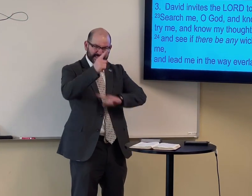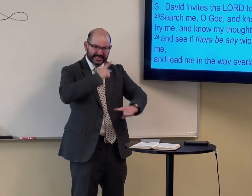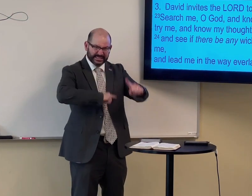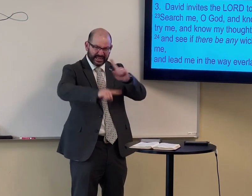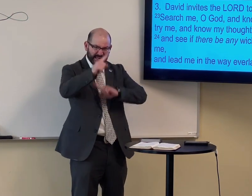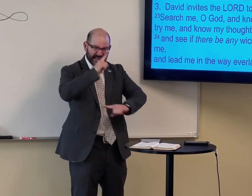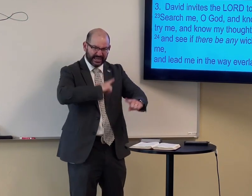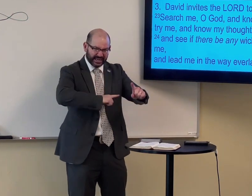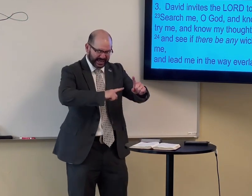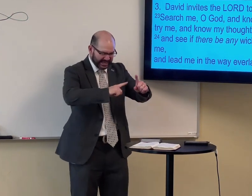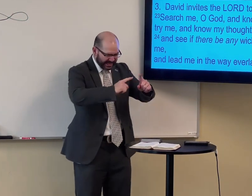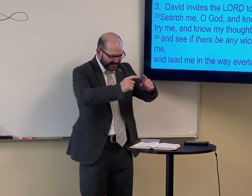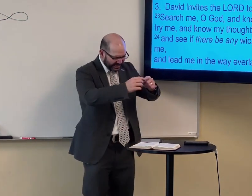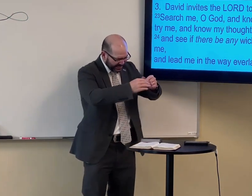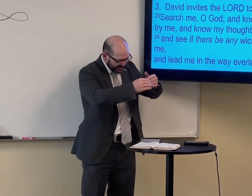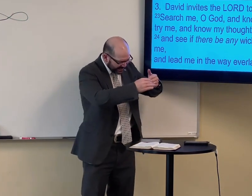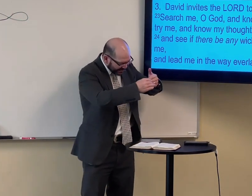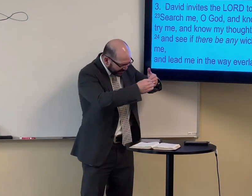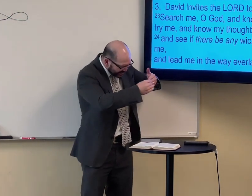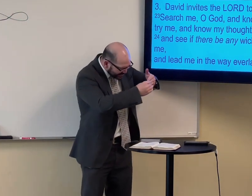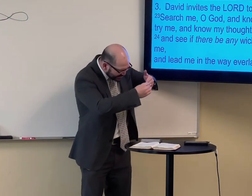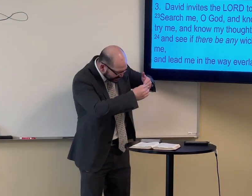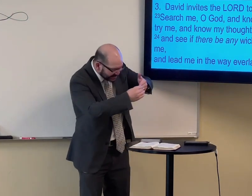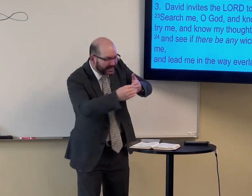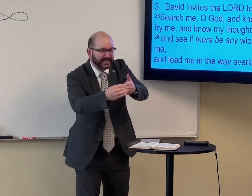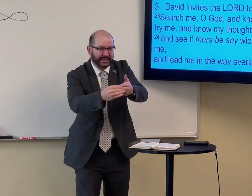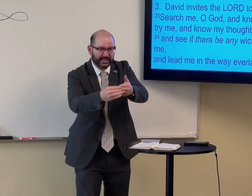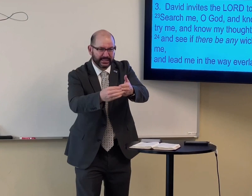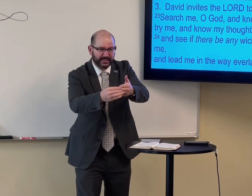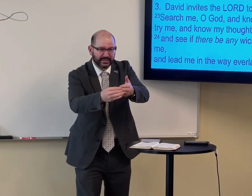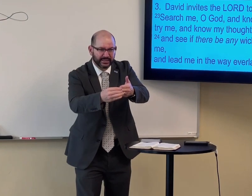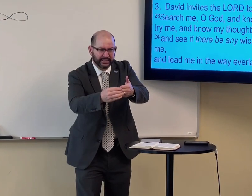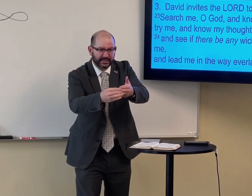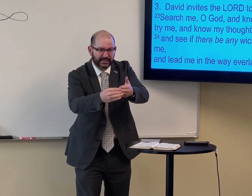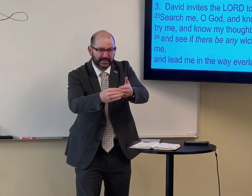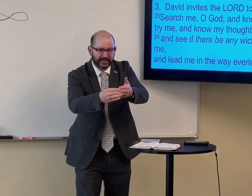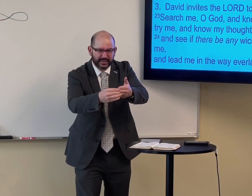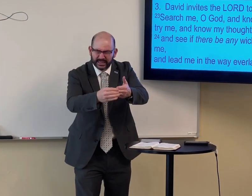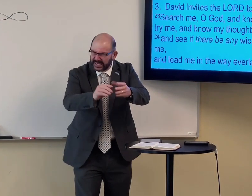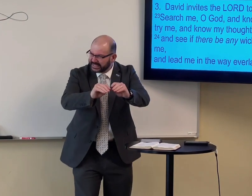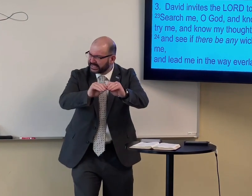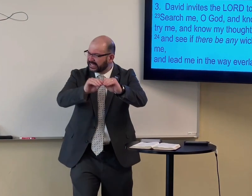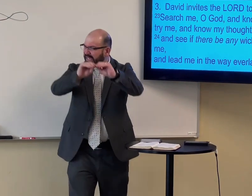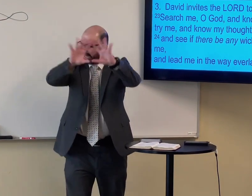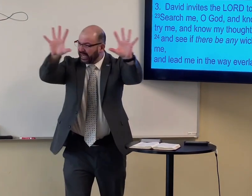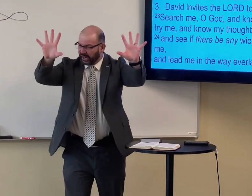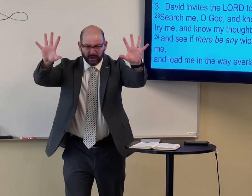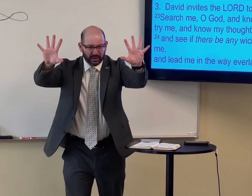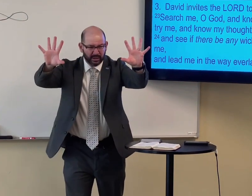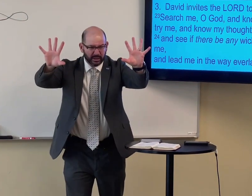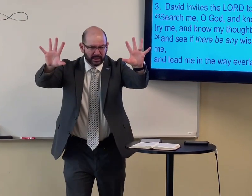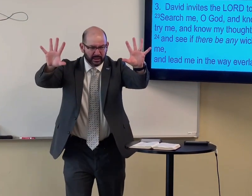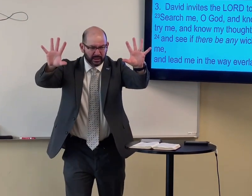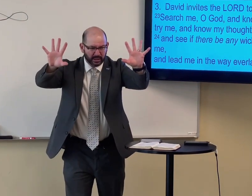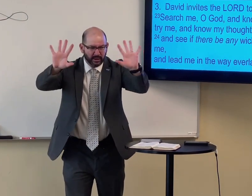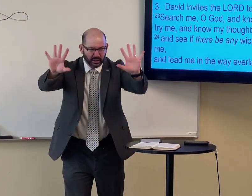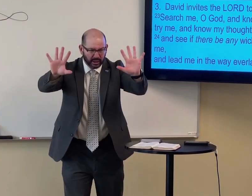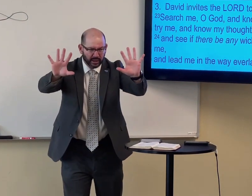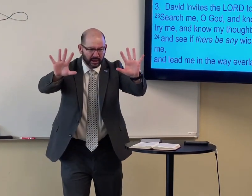Yeah, is this a sign, lead, right? That's clear, that's a pretty clear sign,